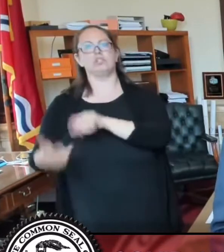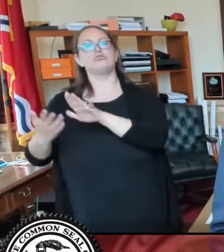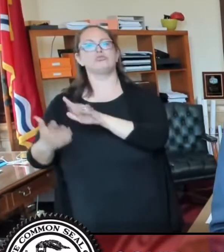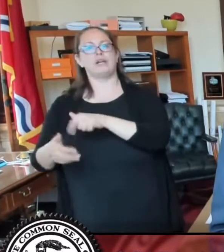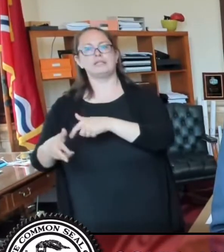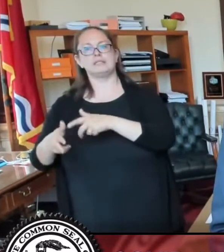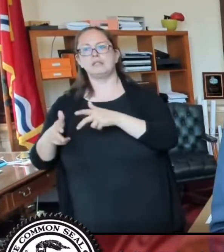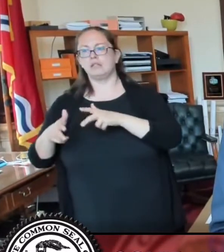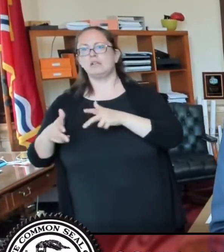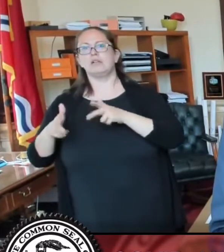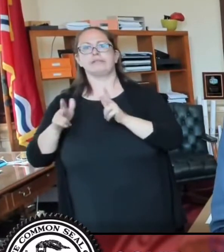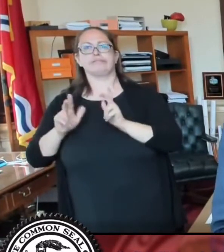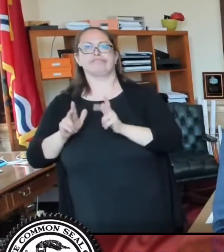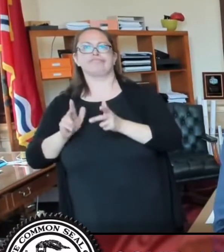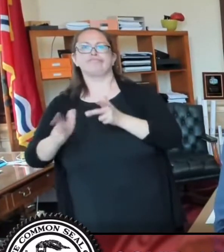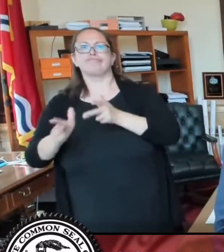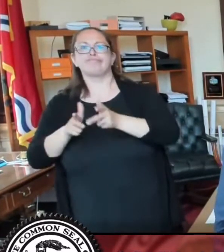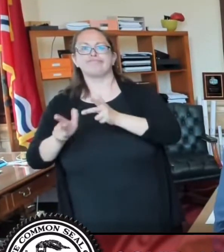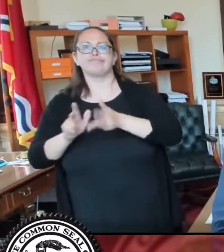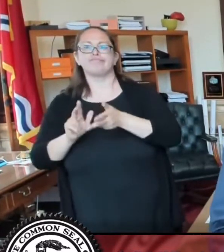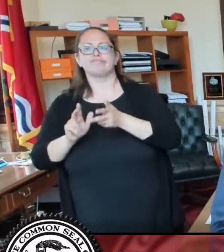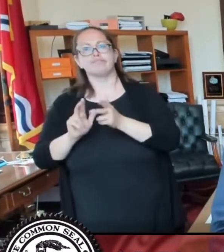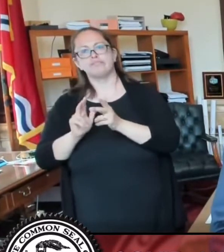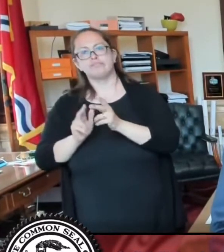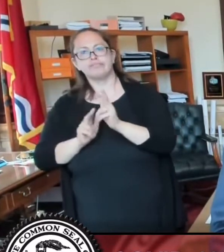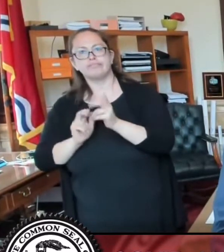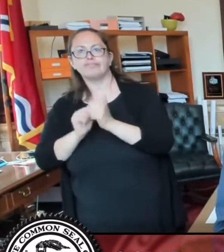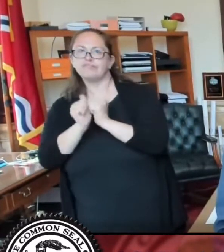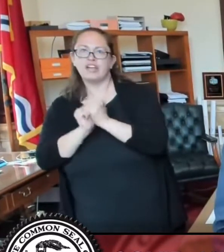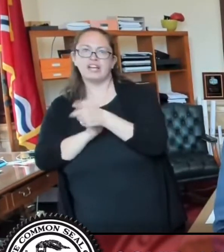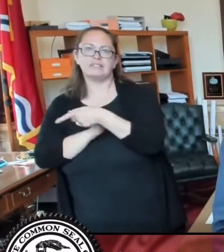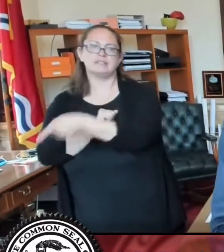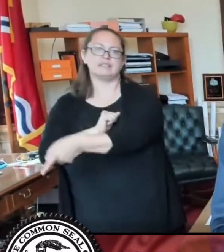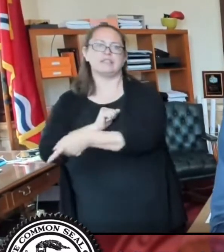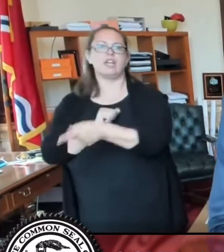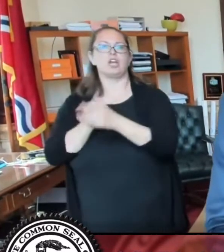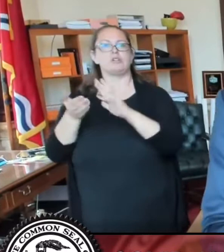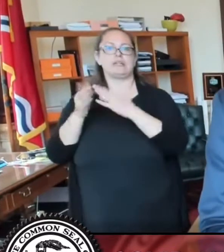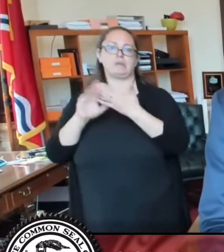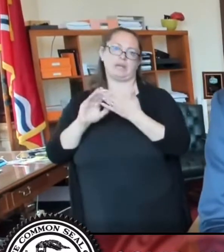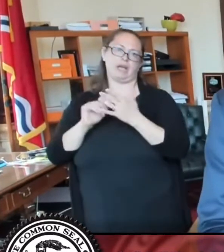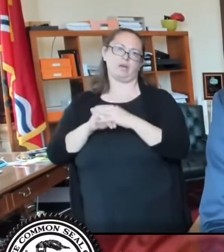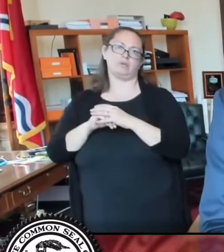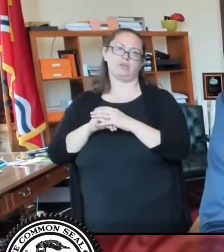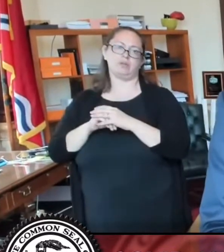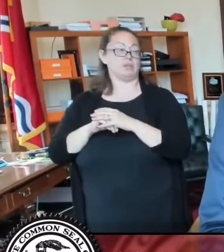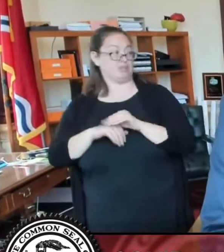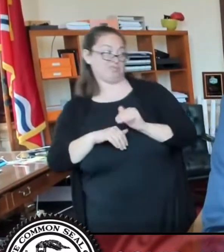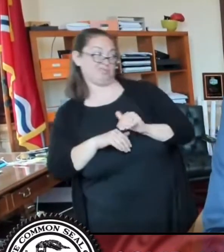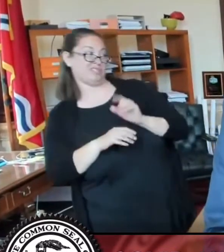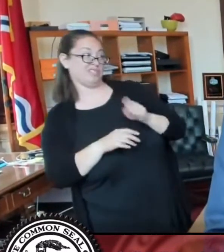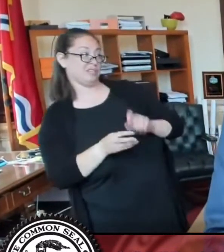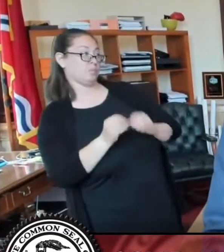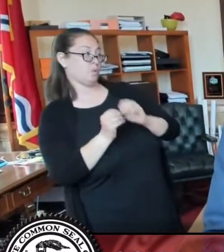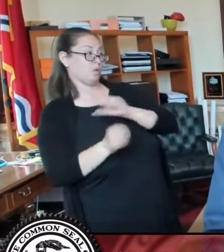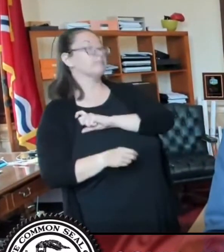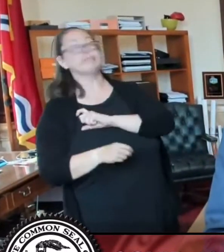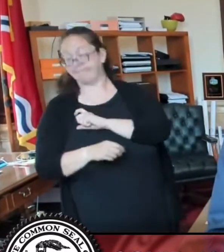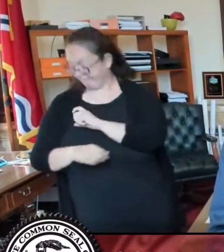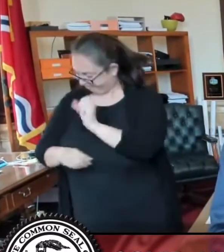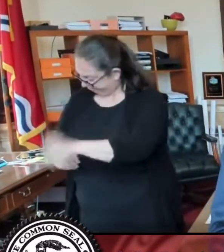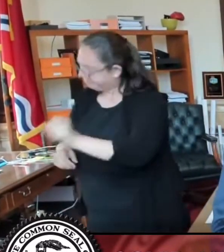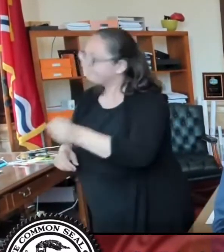around Lumiere Place, and around the other businesses downtown. Need more officers. And we absolutely need more